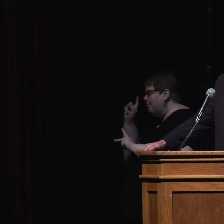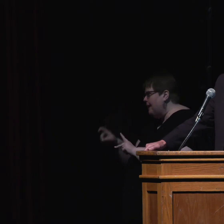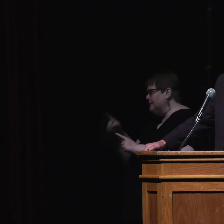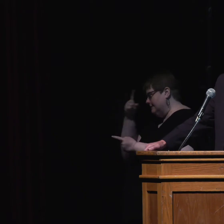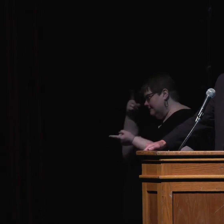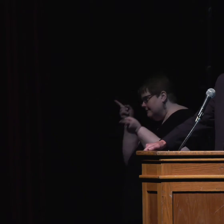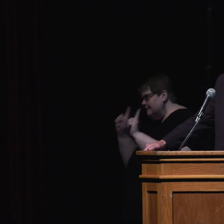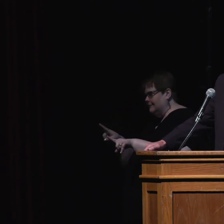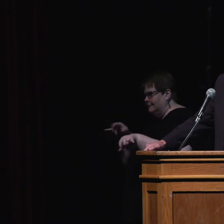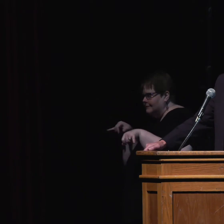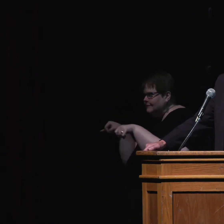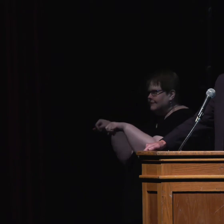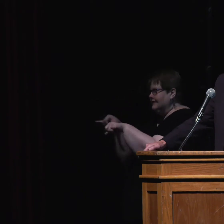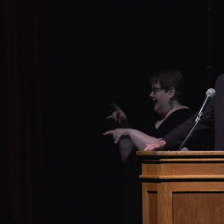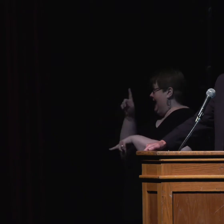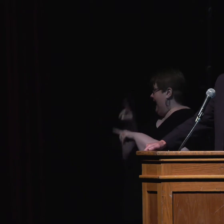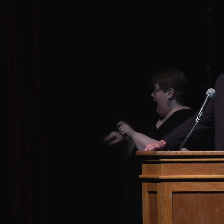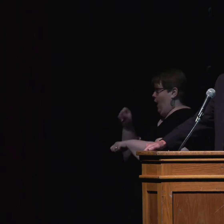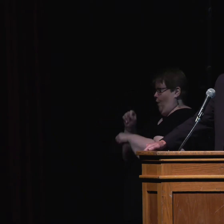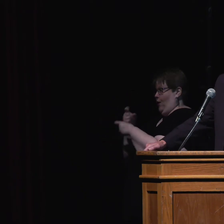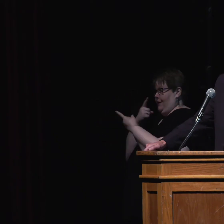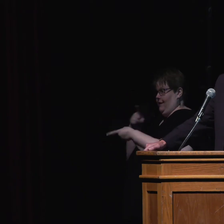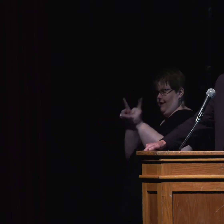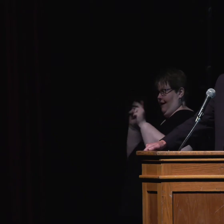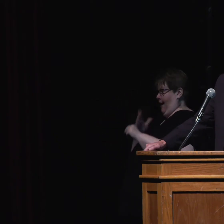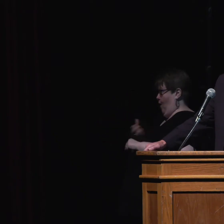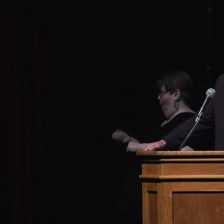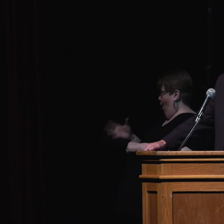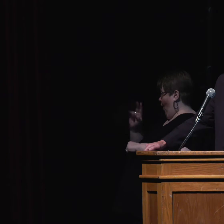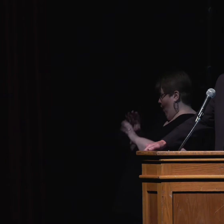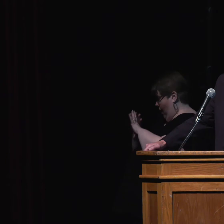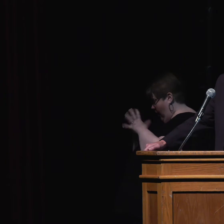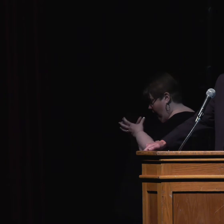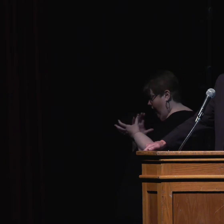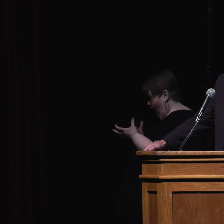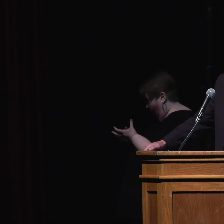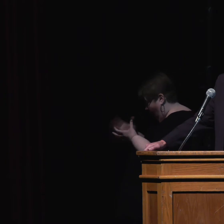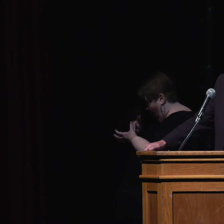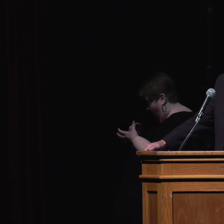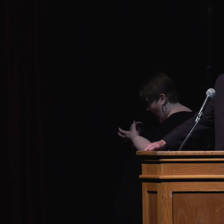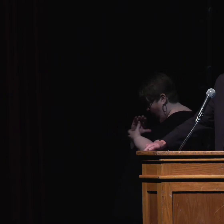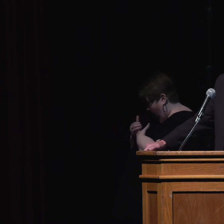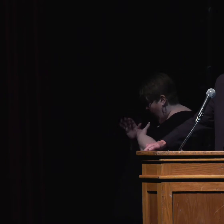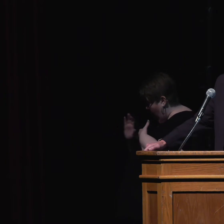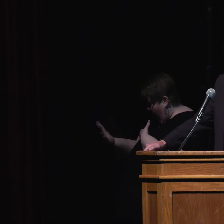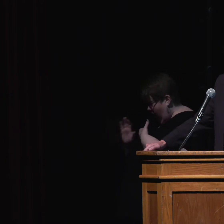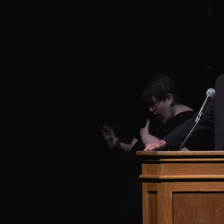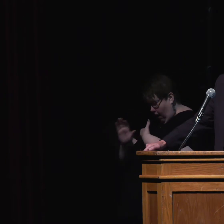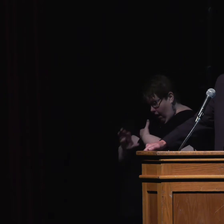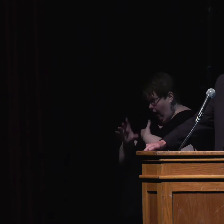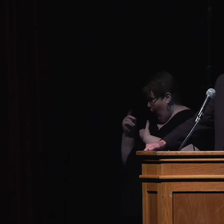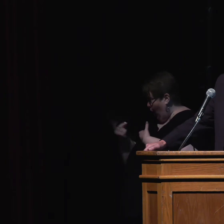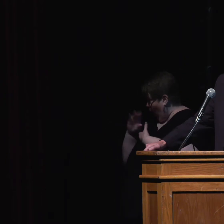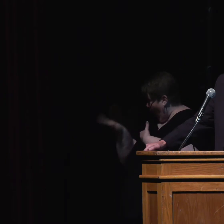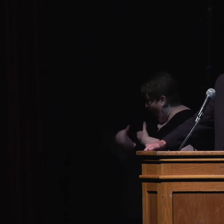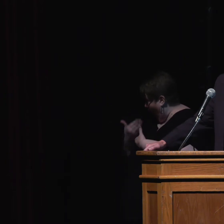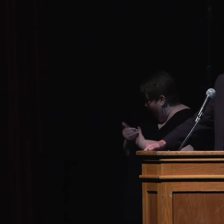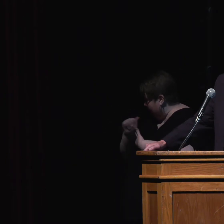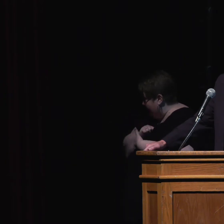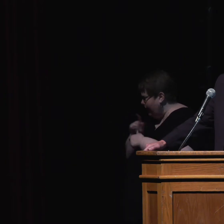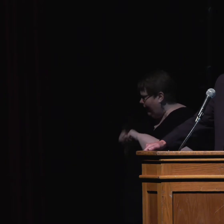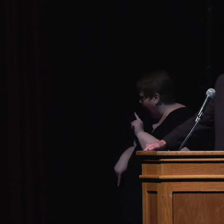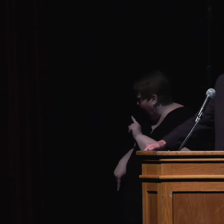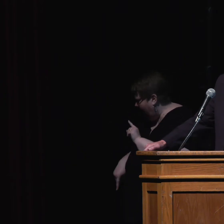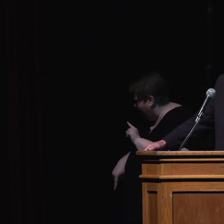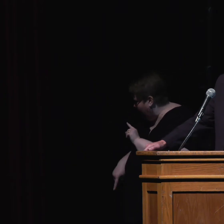same page. We cannot work successfully in our own world, in our own bubble, and do what needs to be done. We need the